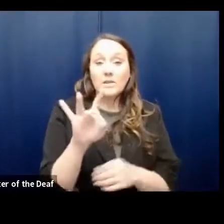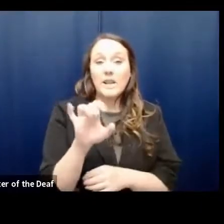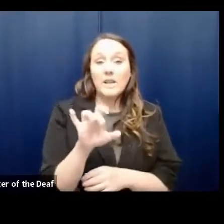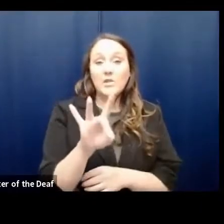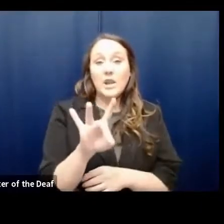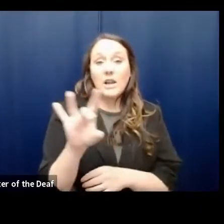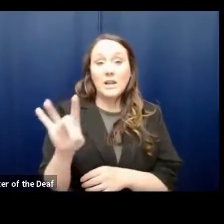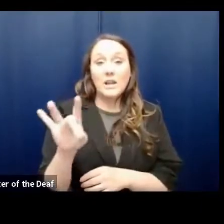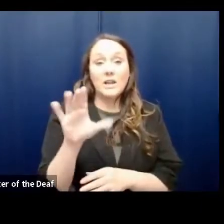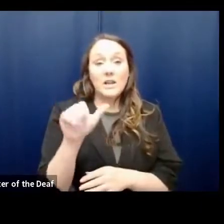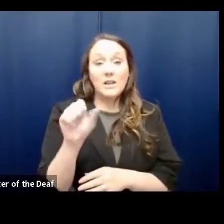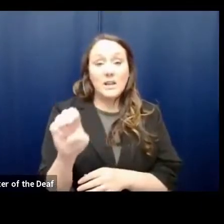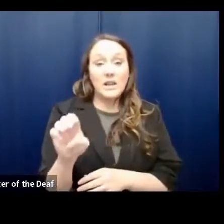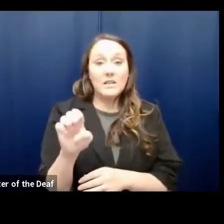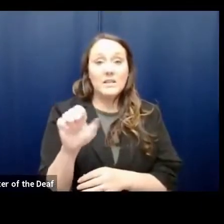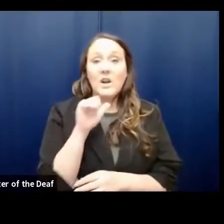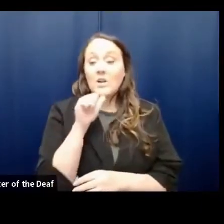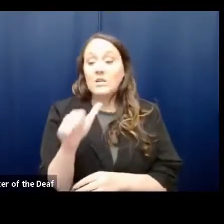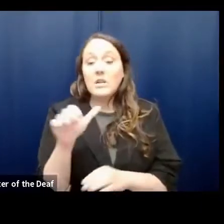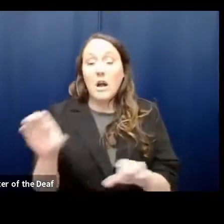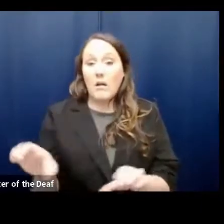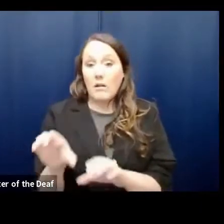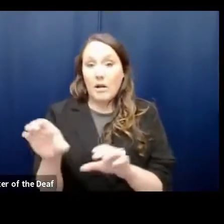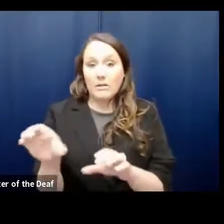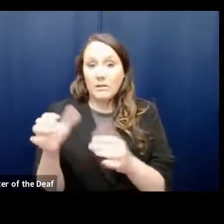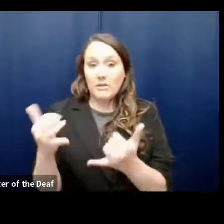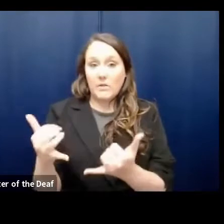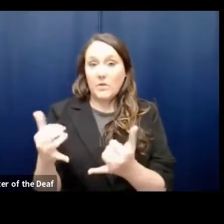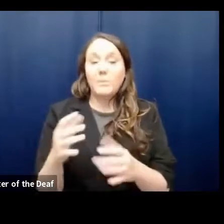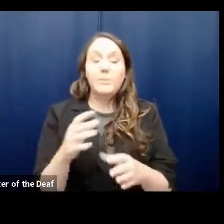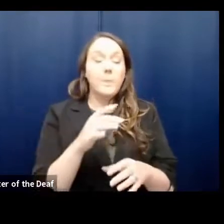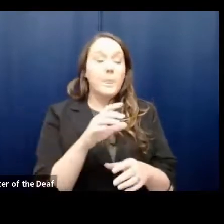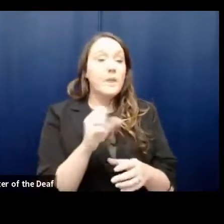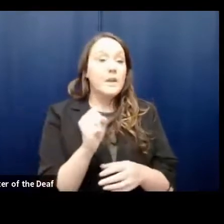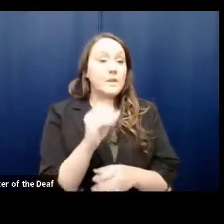14,888 of our cases are considered inactive, giving us